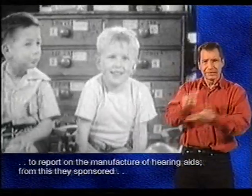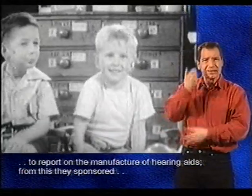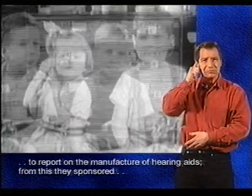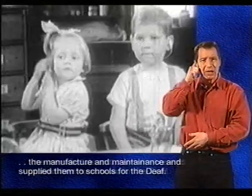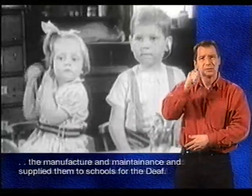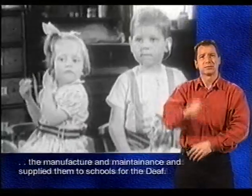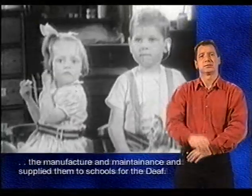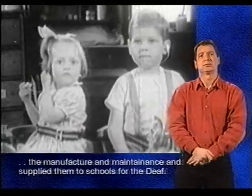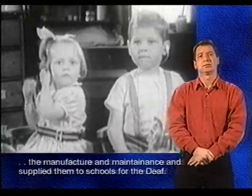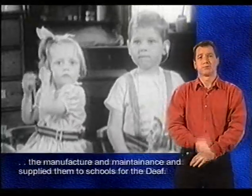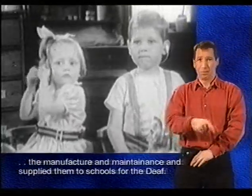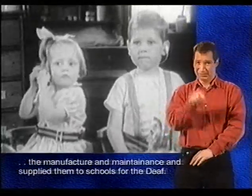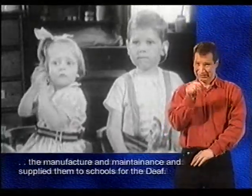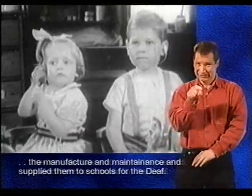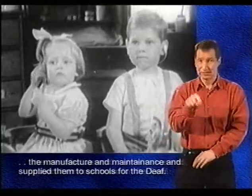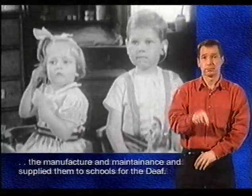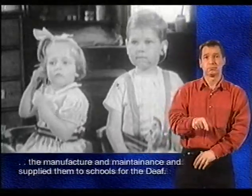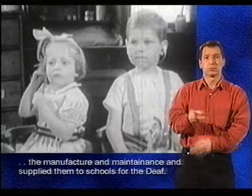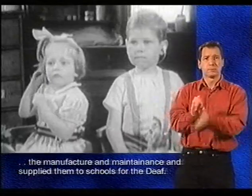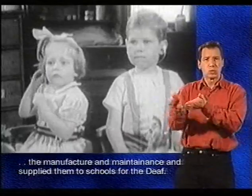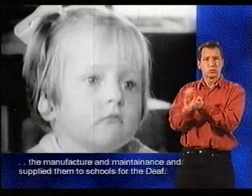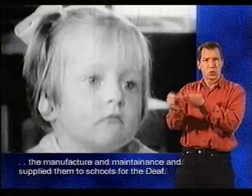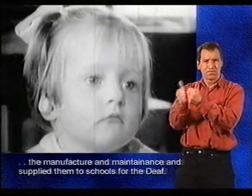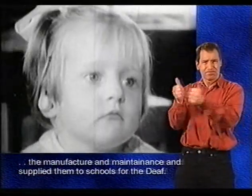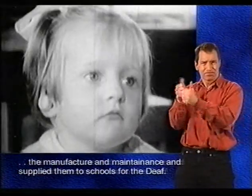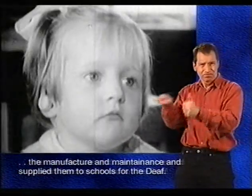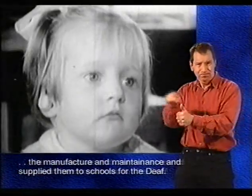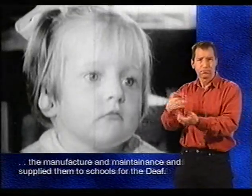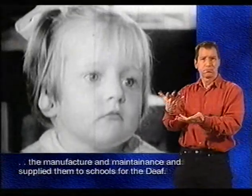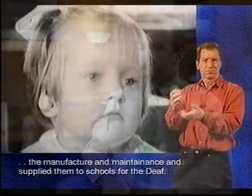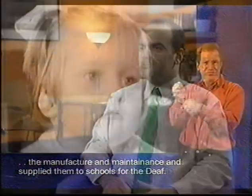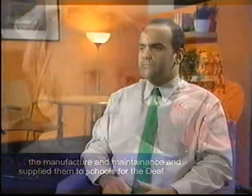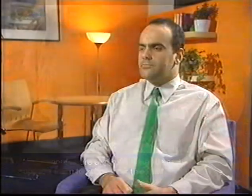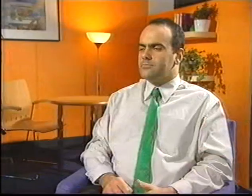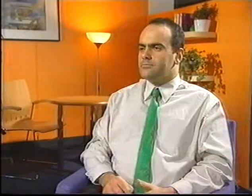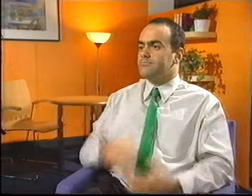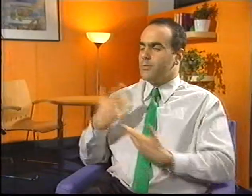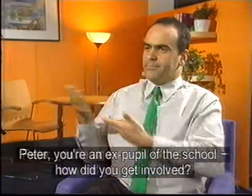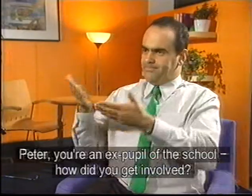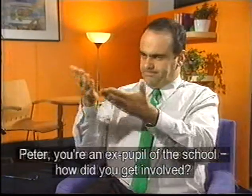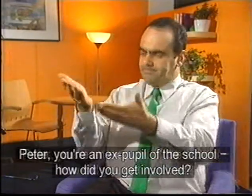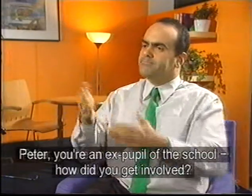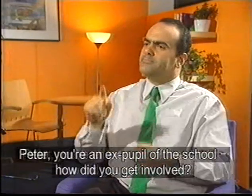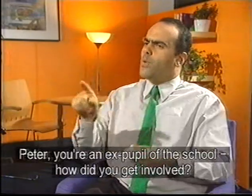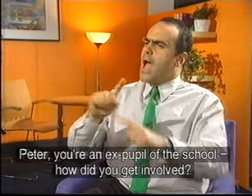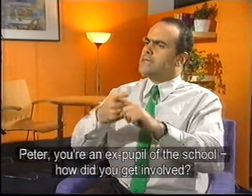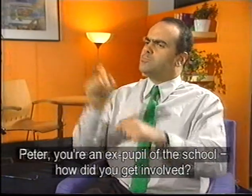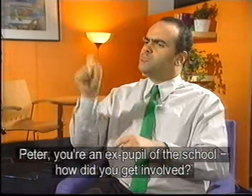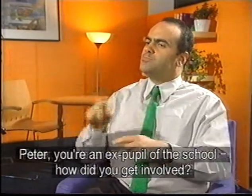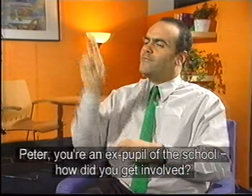they sponsored the manufacture and maintenance and supplied them to schools for the deaf. Now, Peter, I know you're an ex-pupil